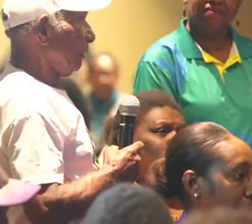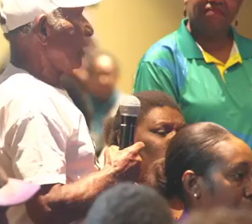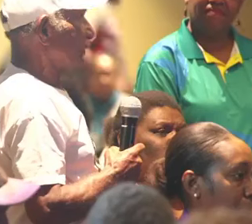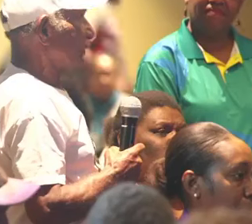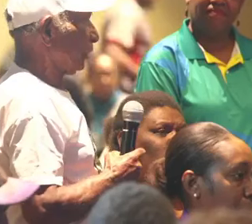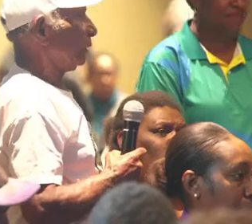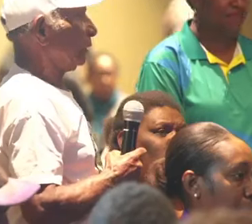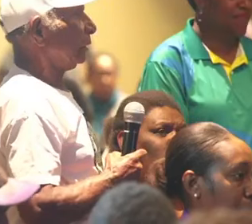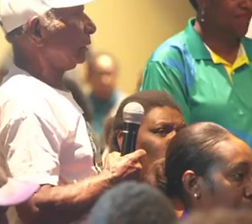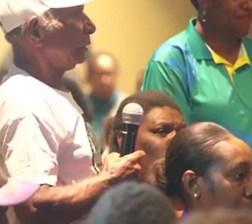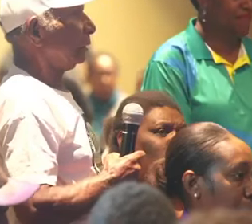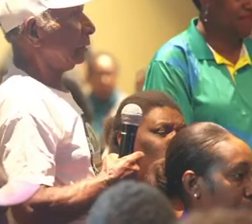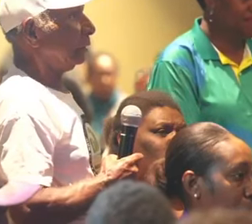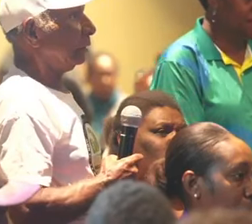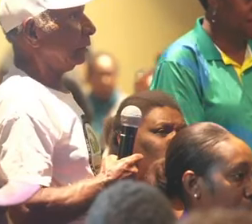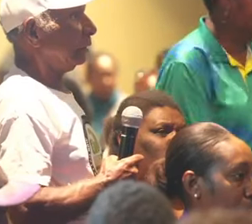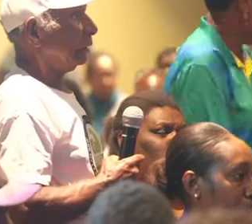1974. I mean, exist.